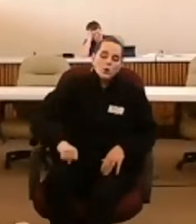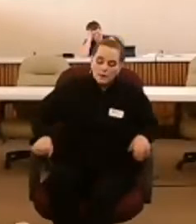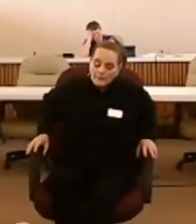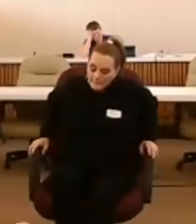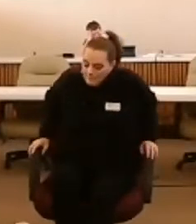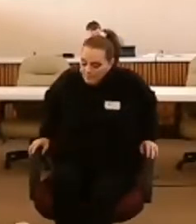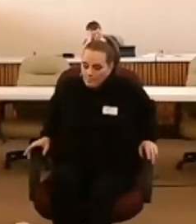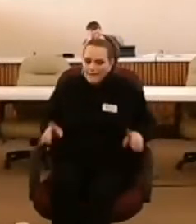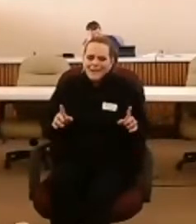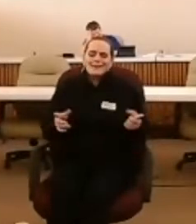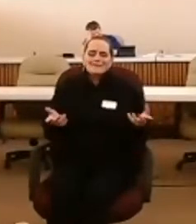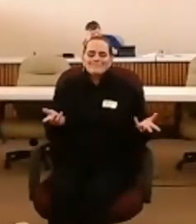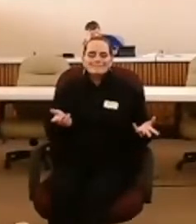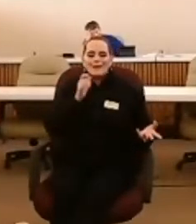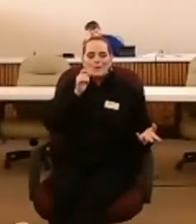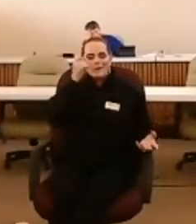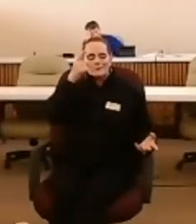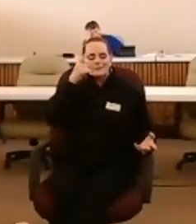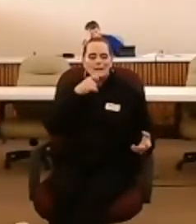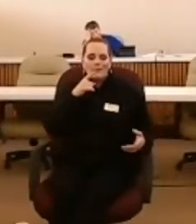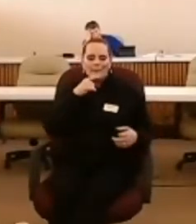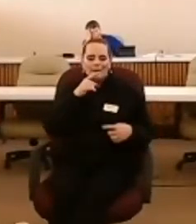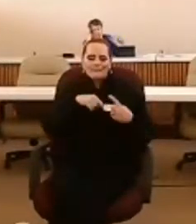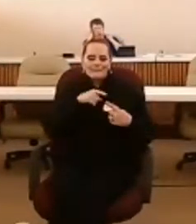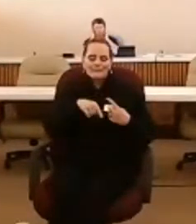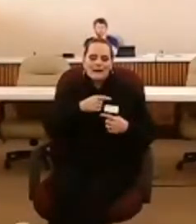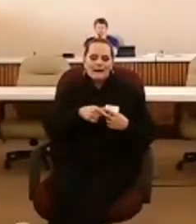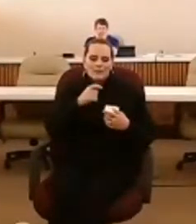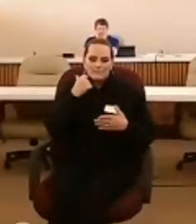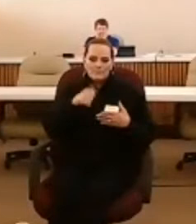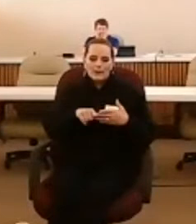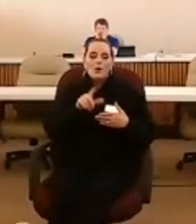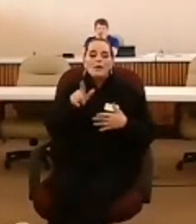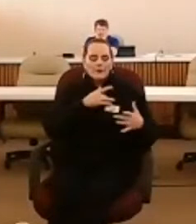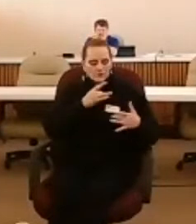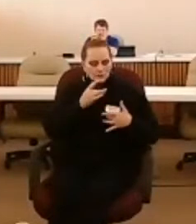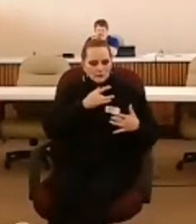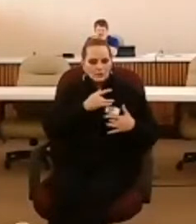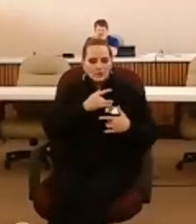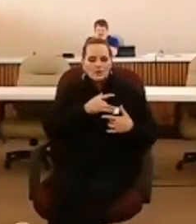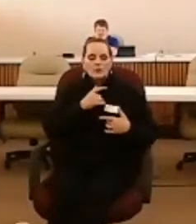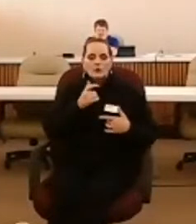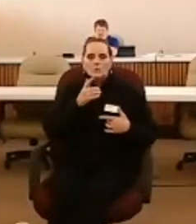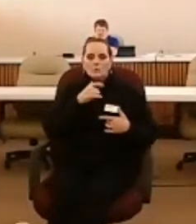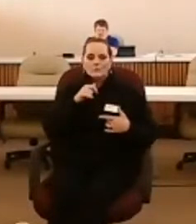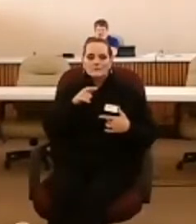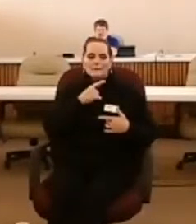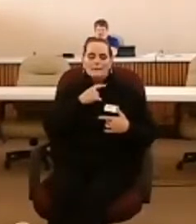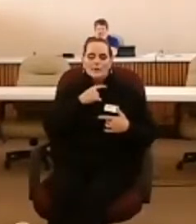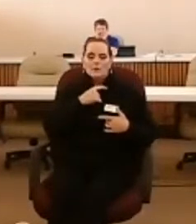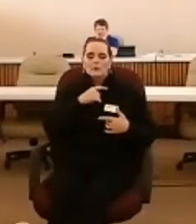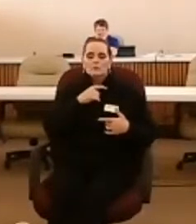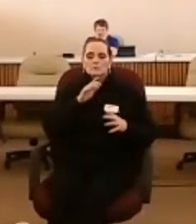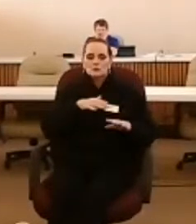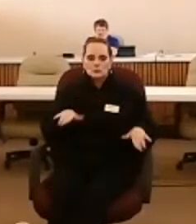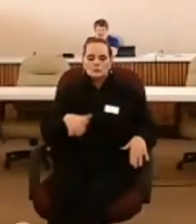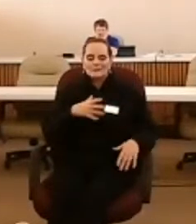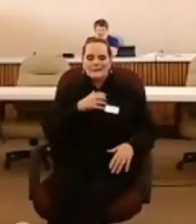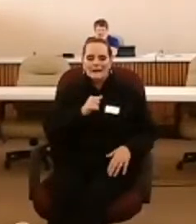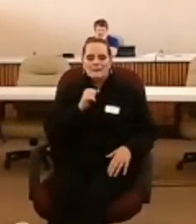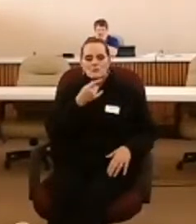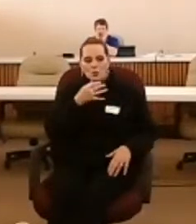and they don't understand when they get this kind of mailing. Their Sure. concern was that their 5 children and 9 grandchildren couldn't be there at the same